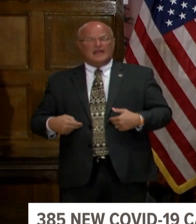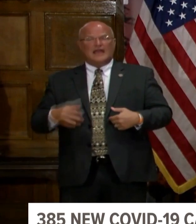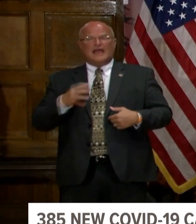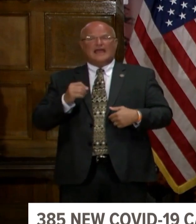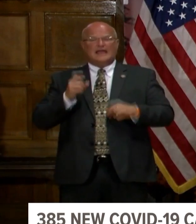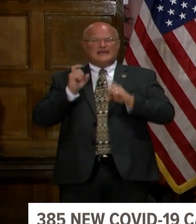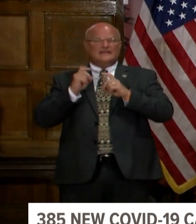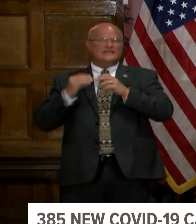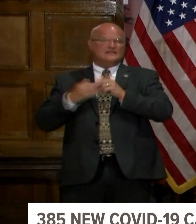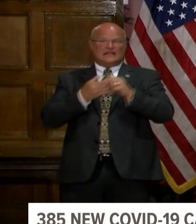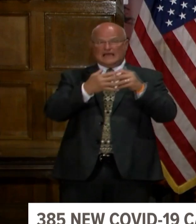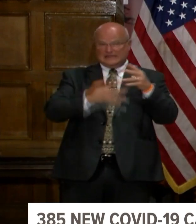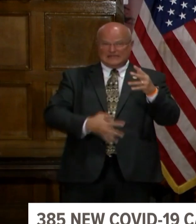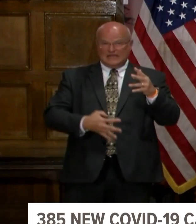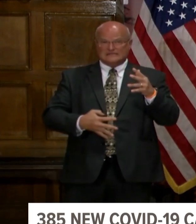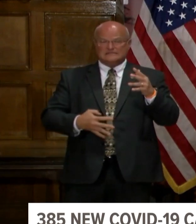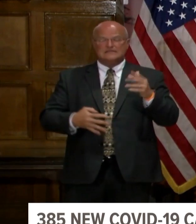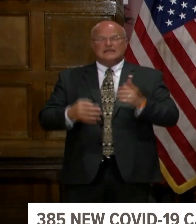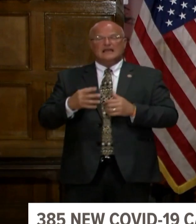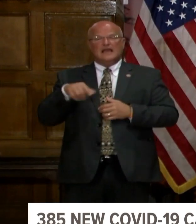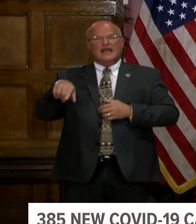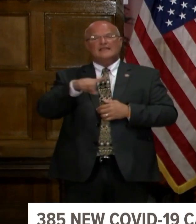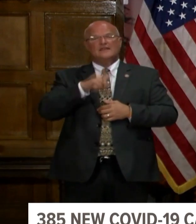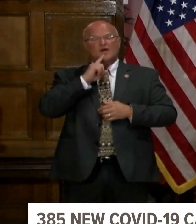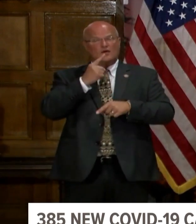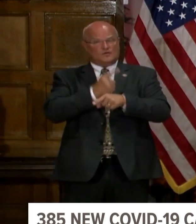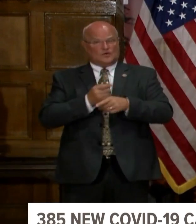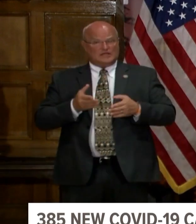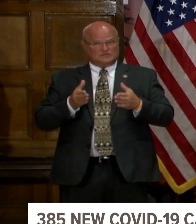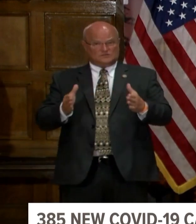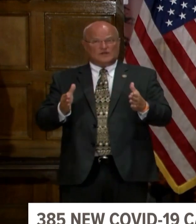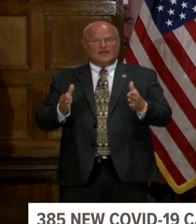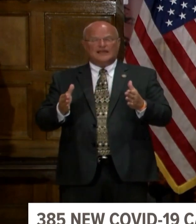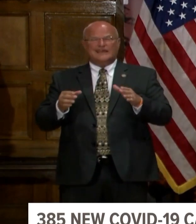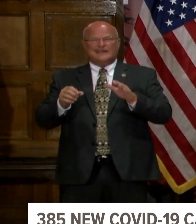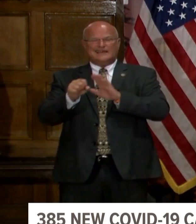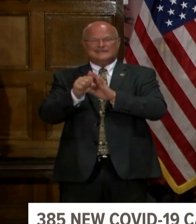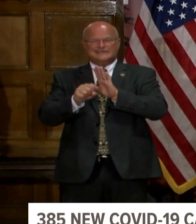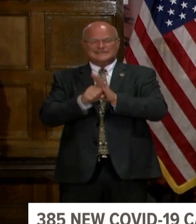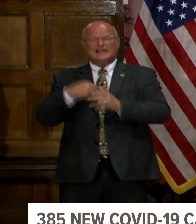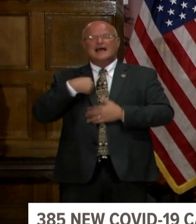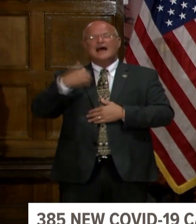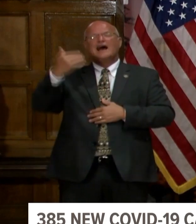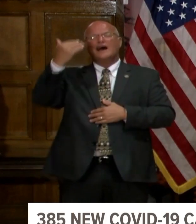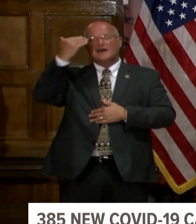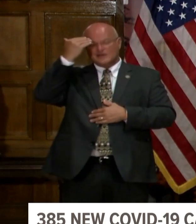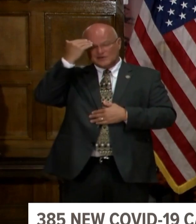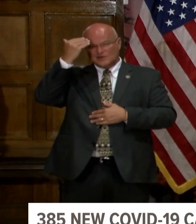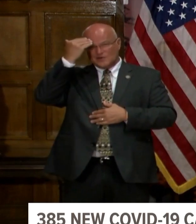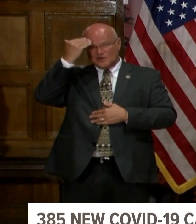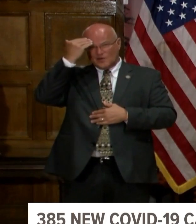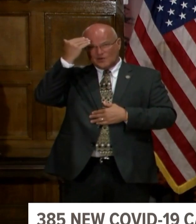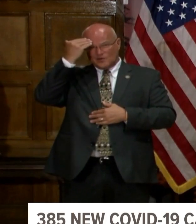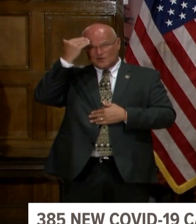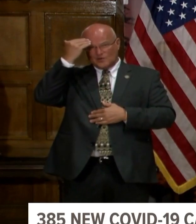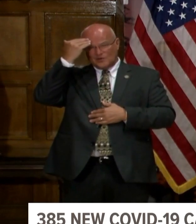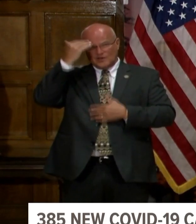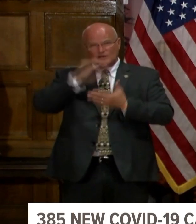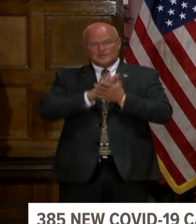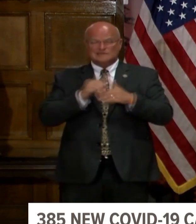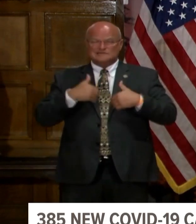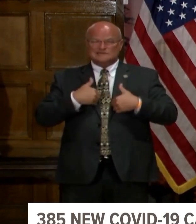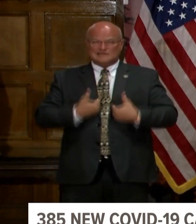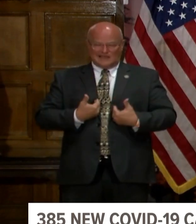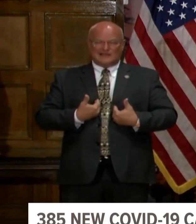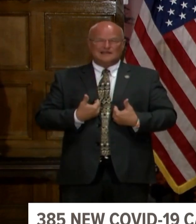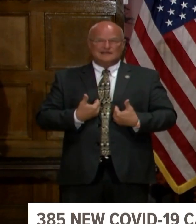of their guidelines. They are on the right track, and as a state, I know it's getting a little bit